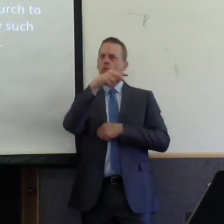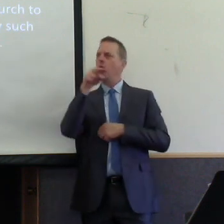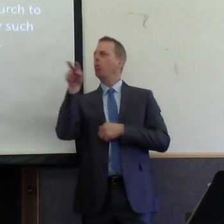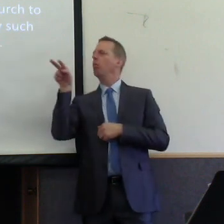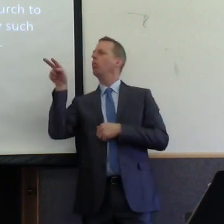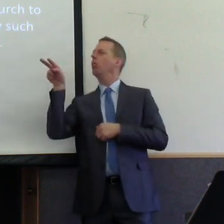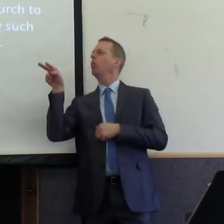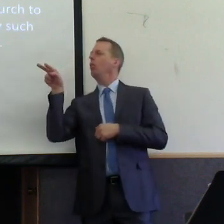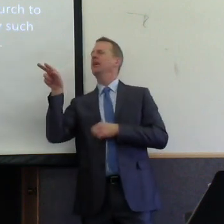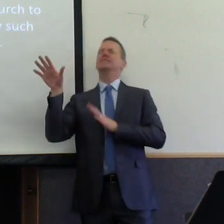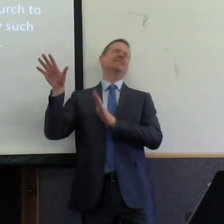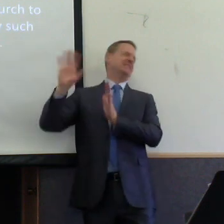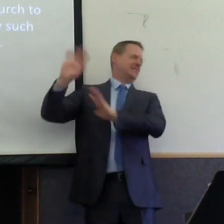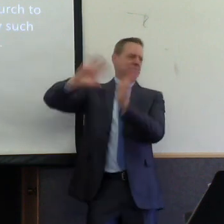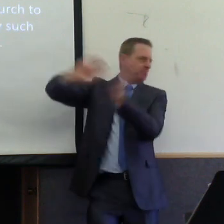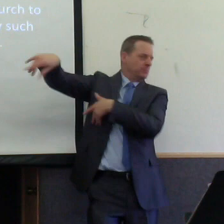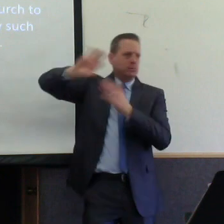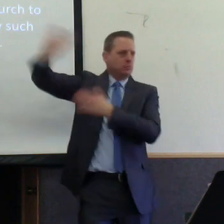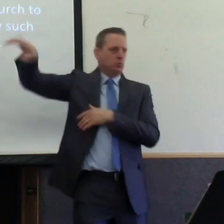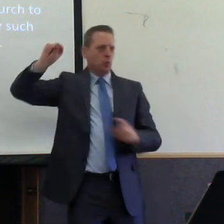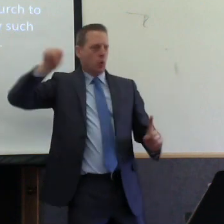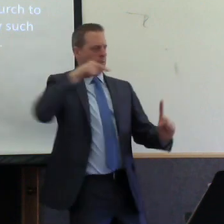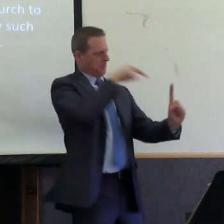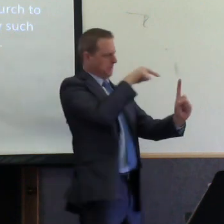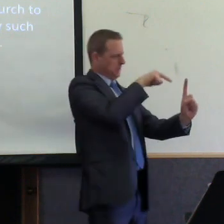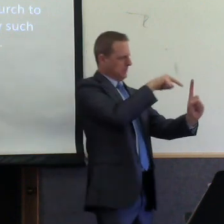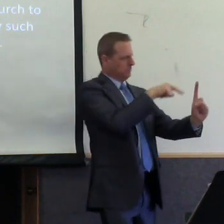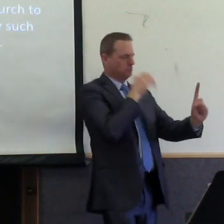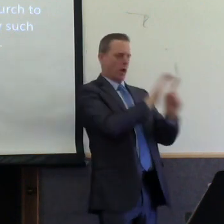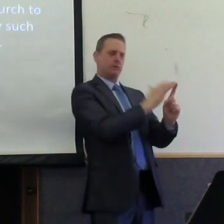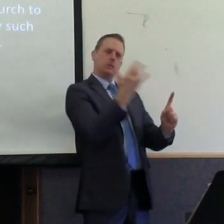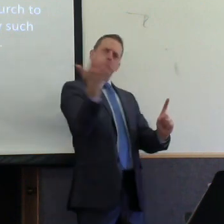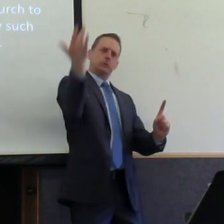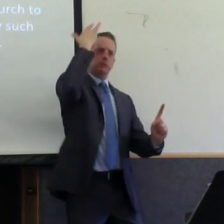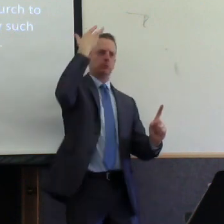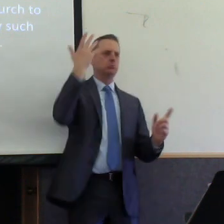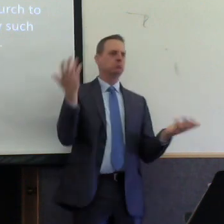Oh yeah, men can be tempted. We all know that. But we ignore that.